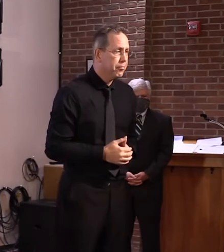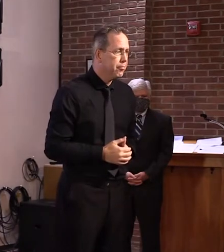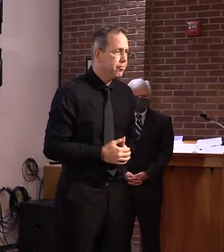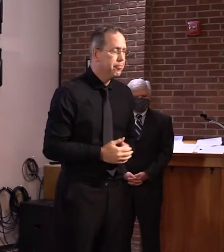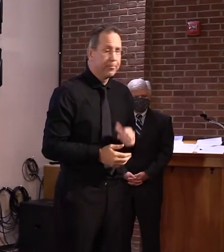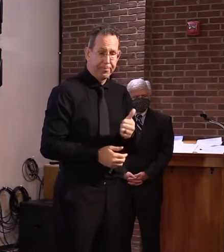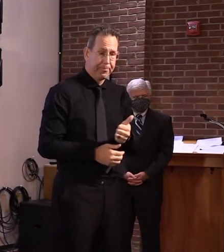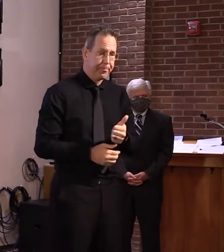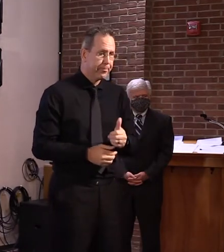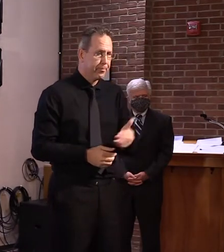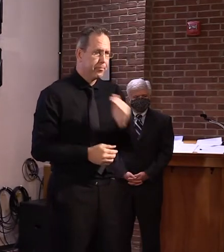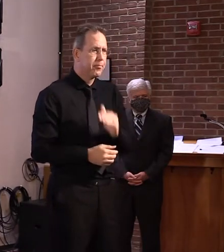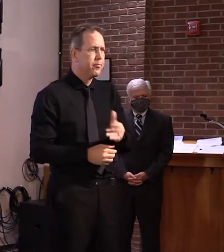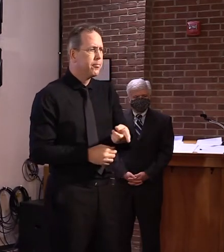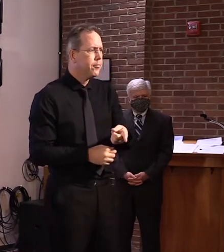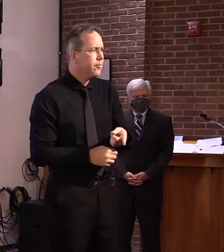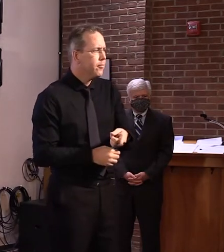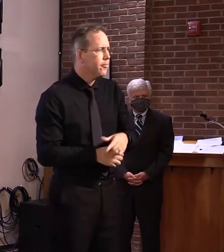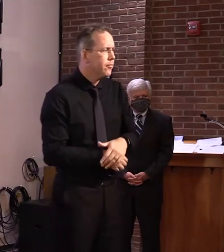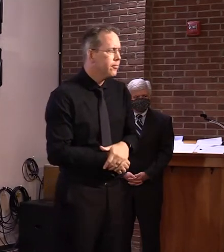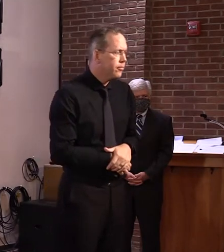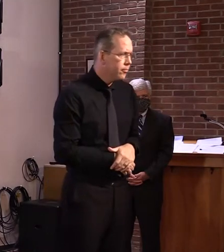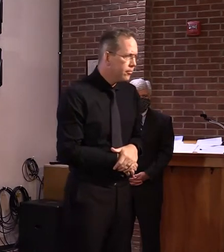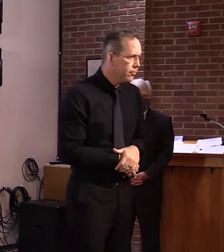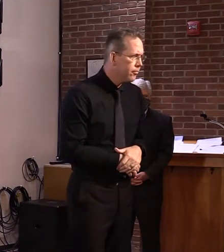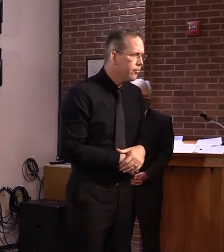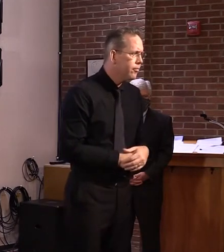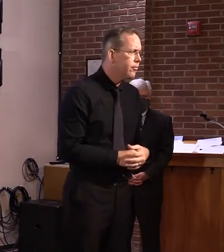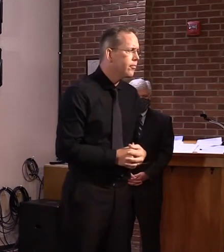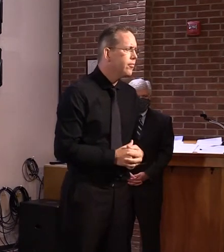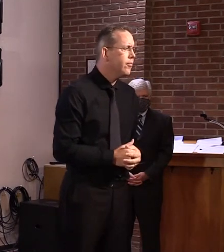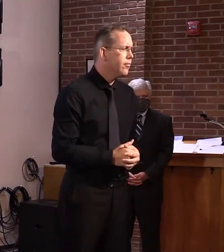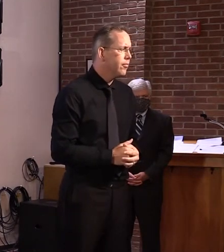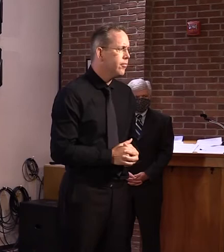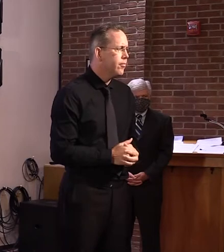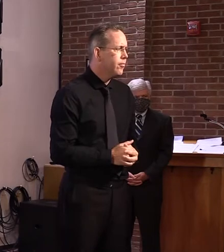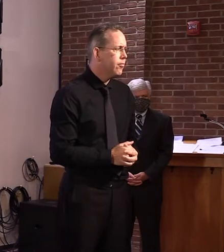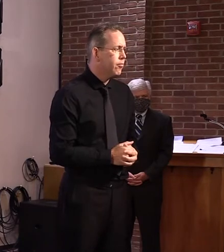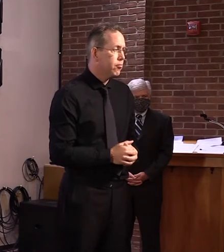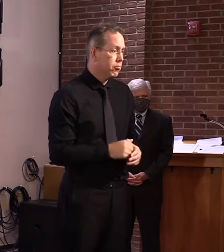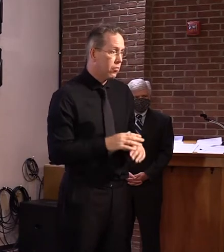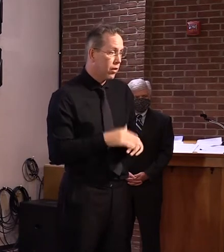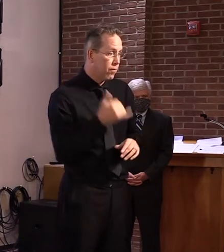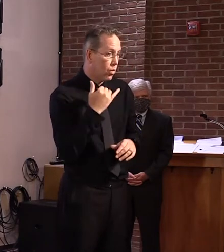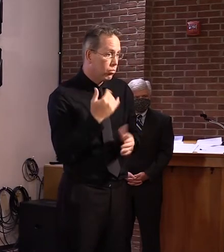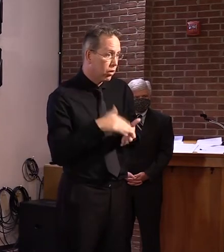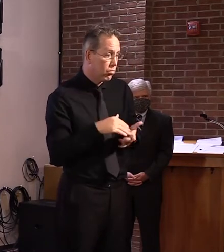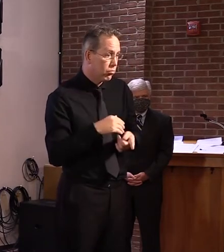I think Greg is now on the line. Greg, the county courier.